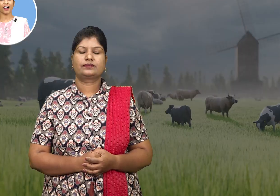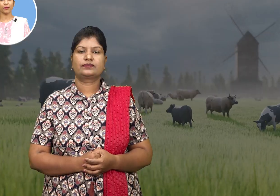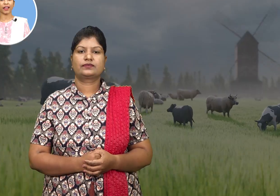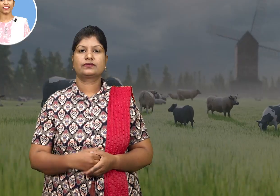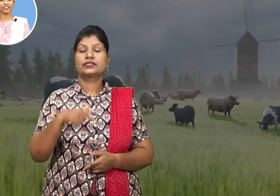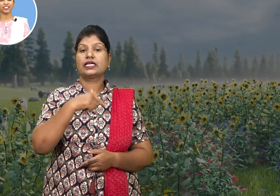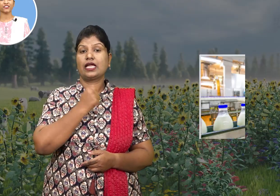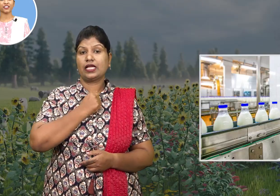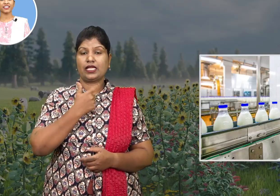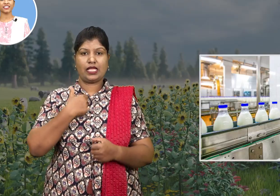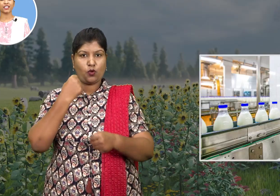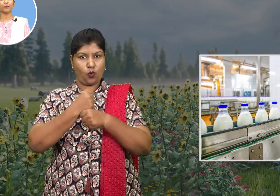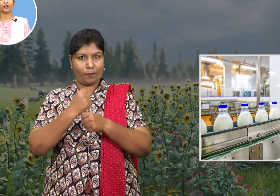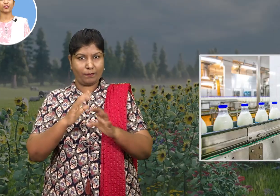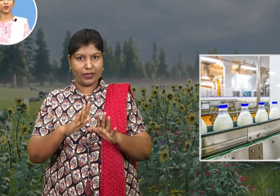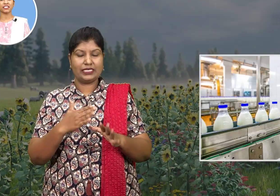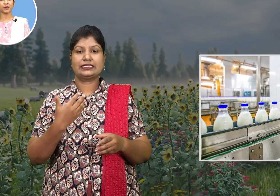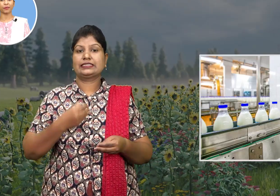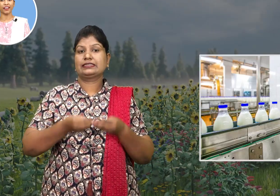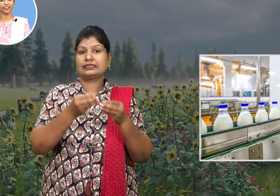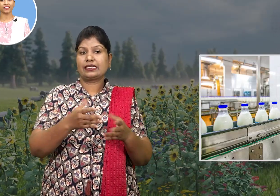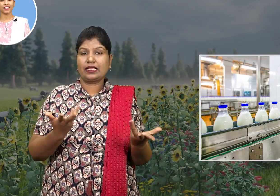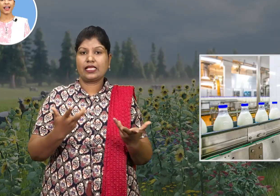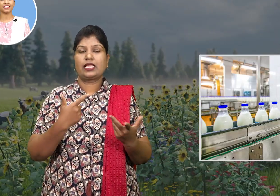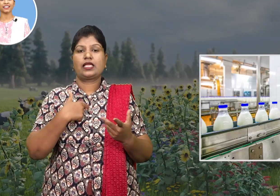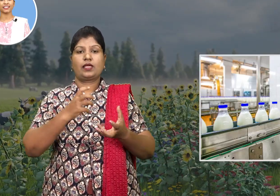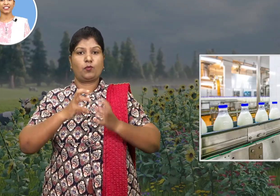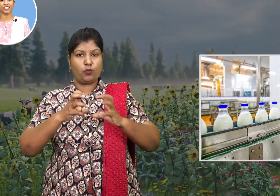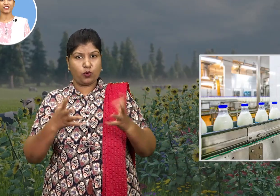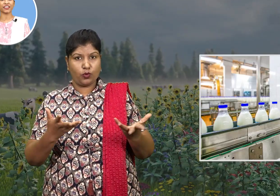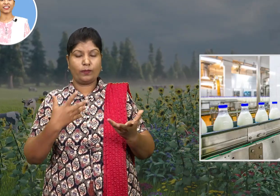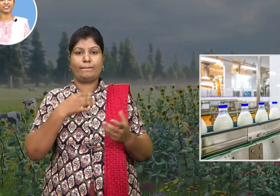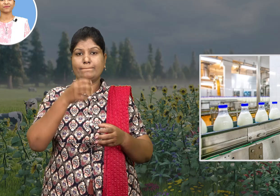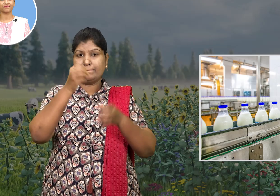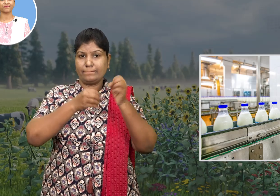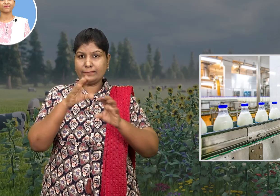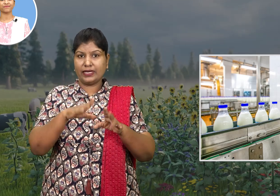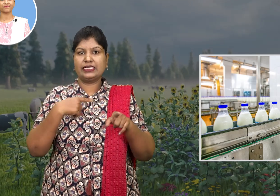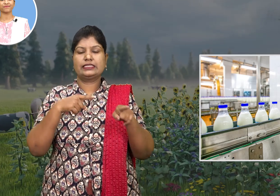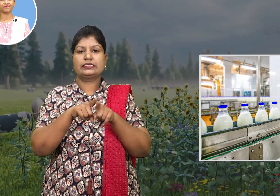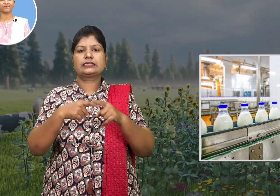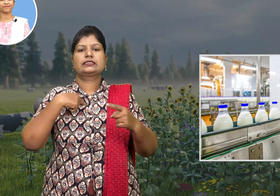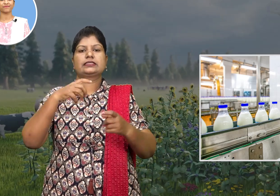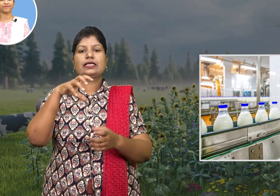Our government treats producing milk as an industry.